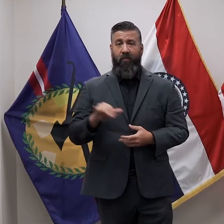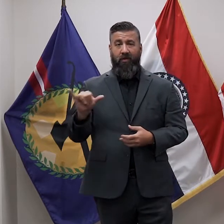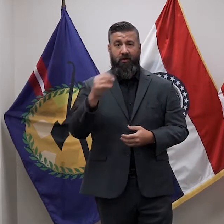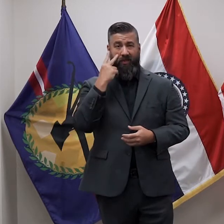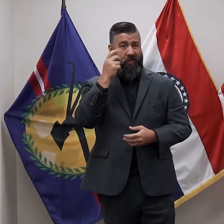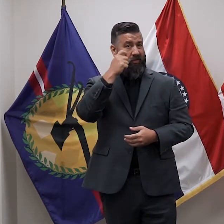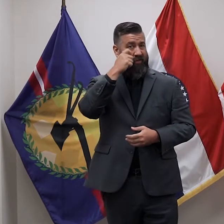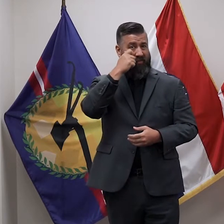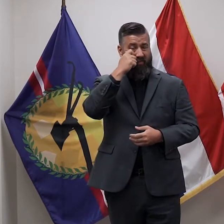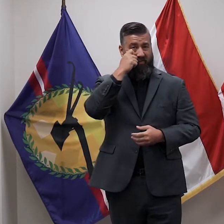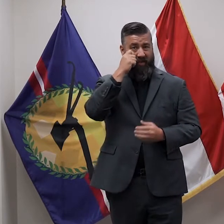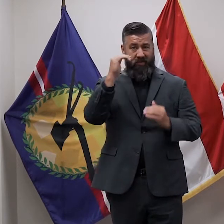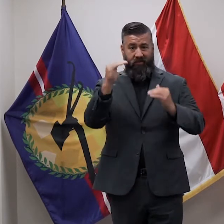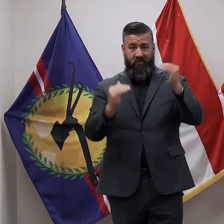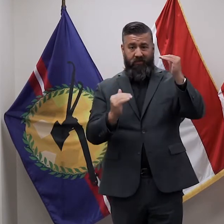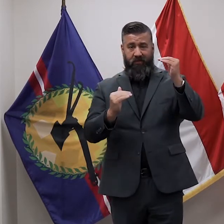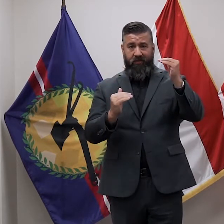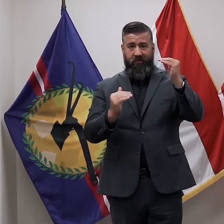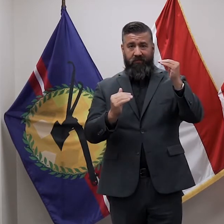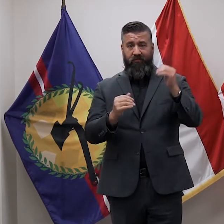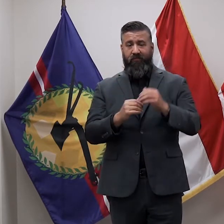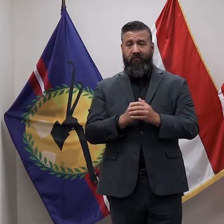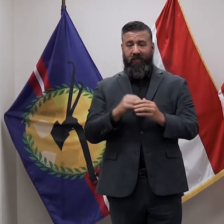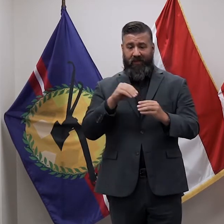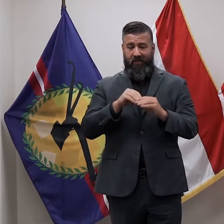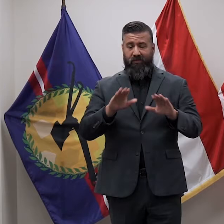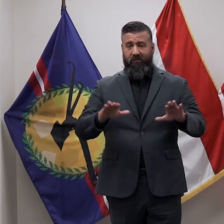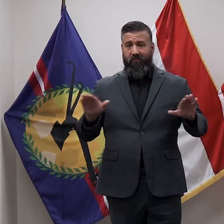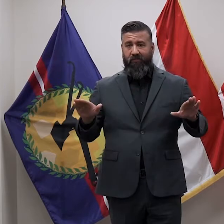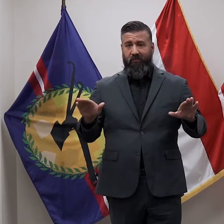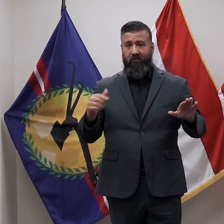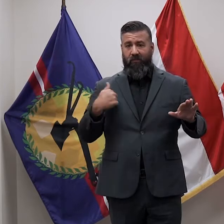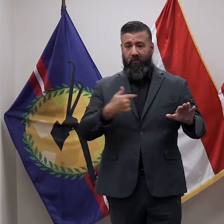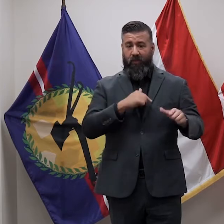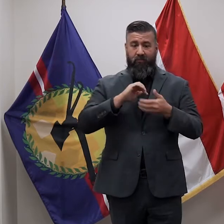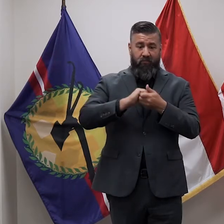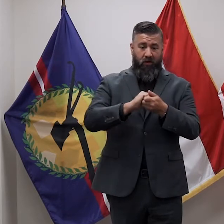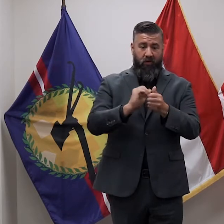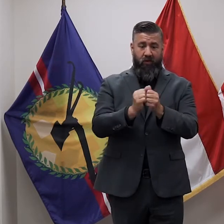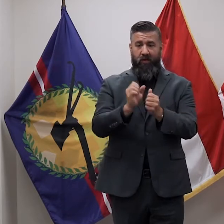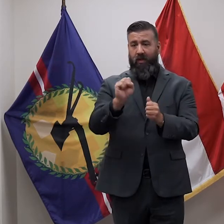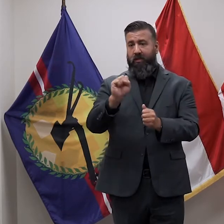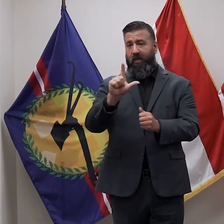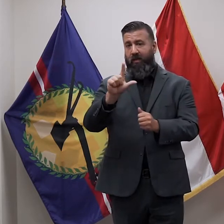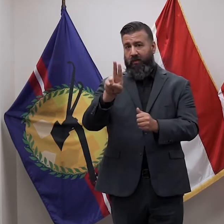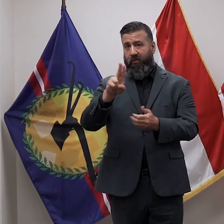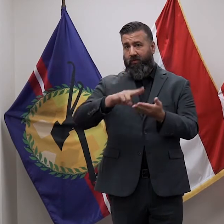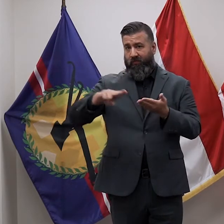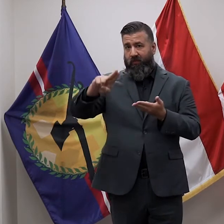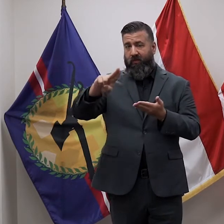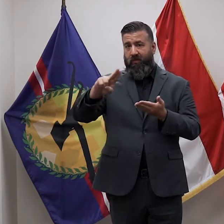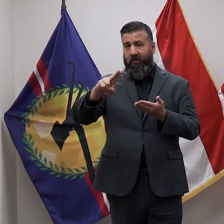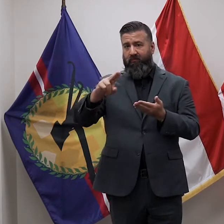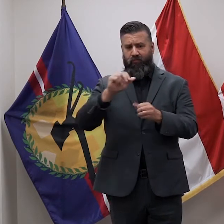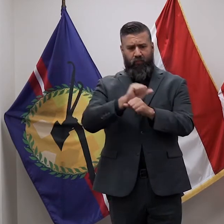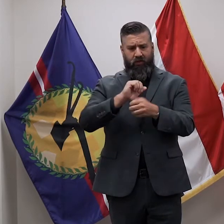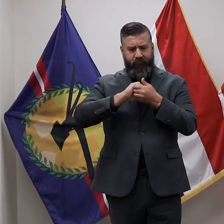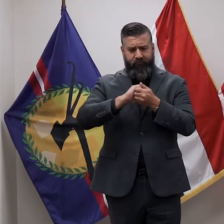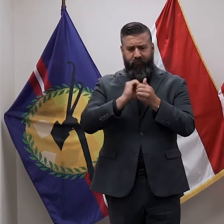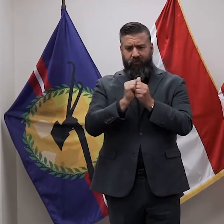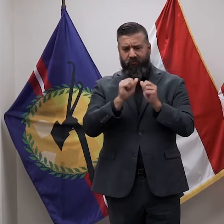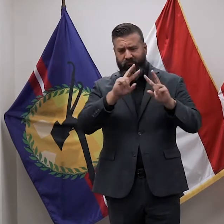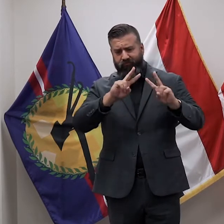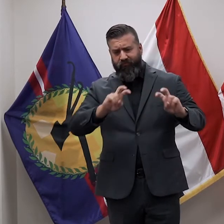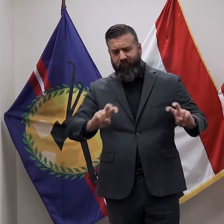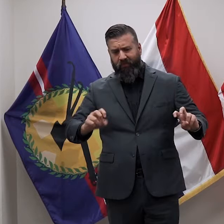differences in the uptake in vaccinations among our children. We partnered with SLU, who has been working with us to analyze a significant